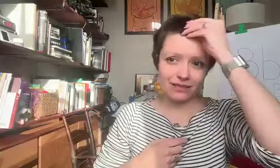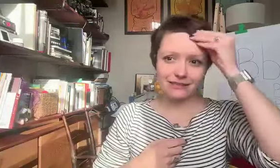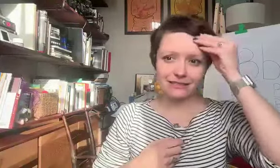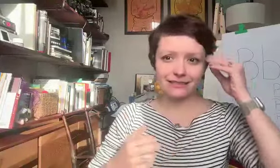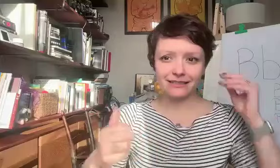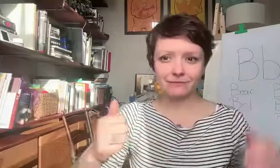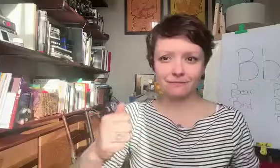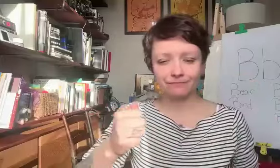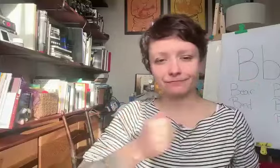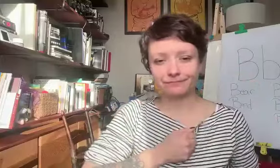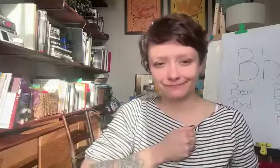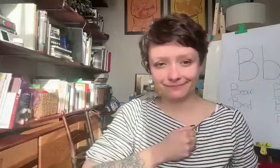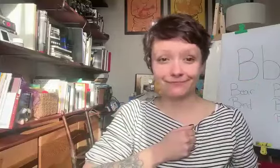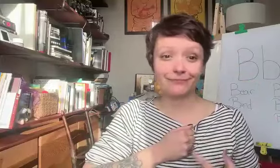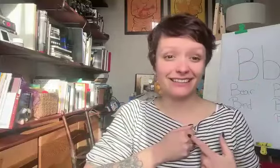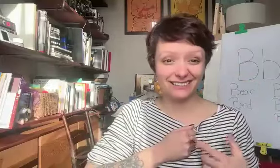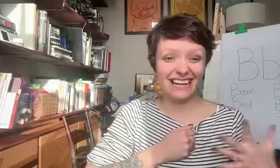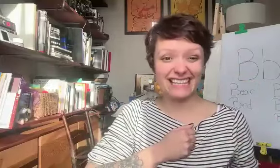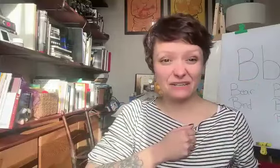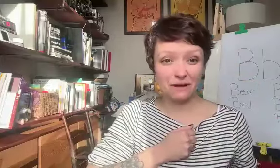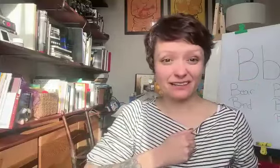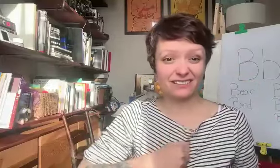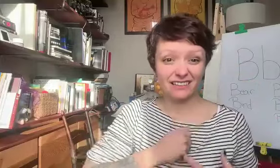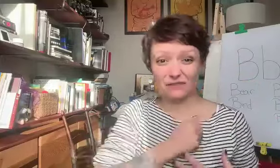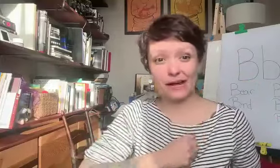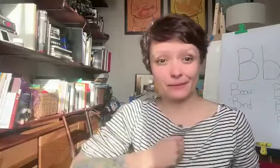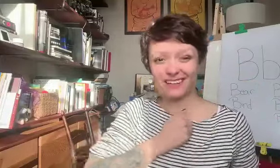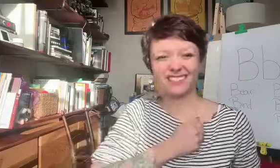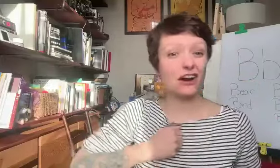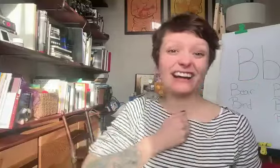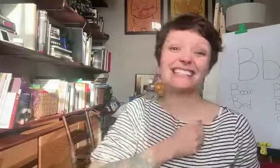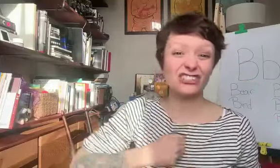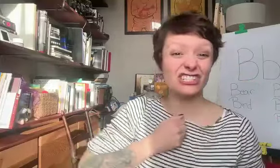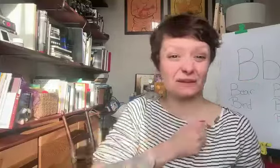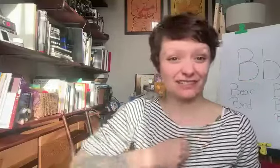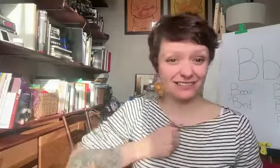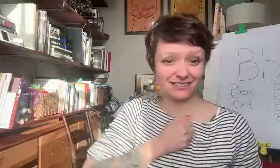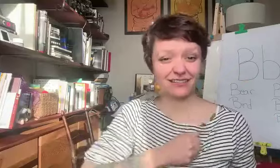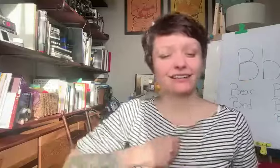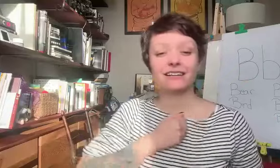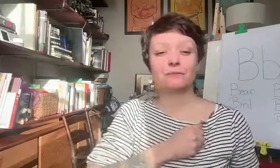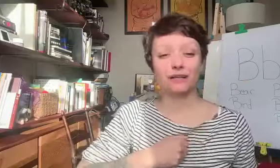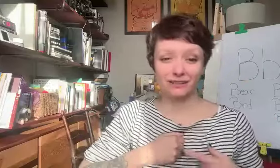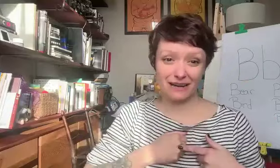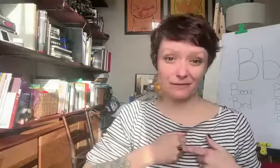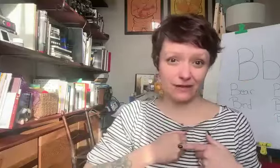this is you hit somebody and you feel bad about it. Sorry, because it looks just like please, but you make a